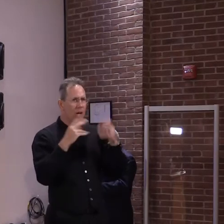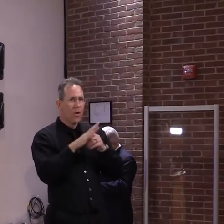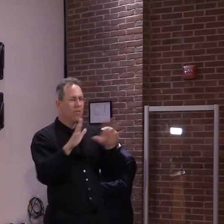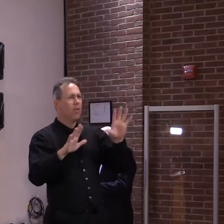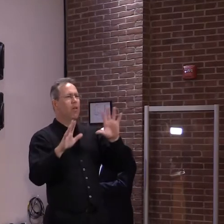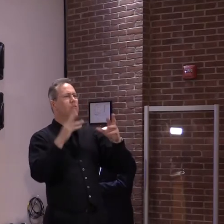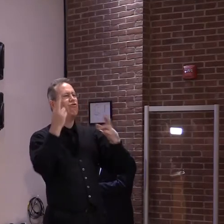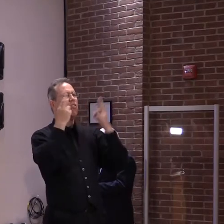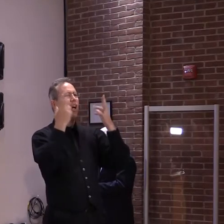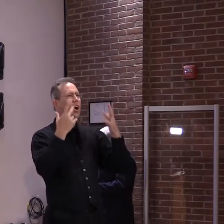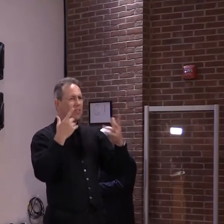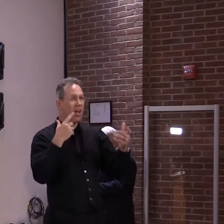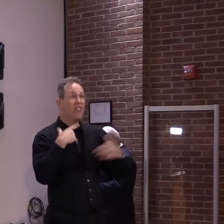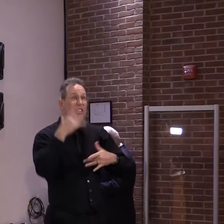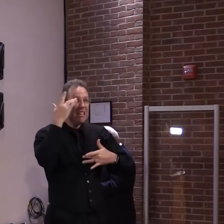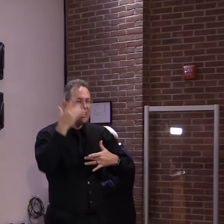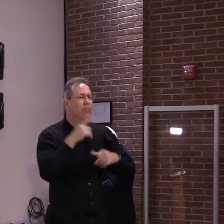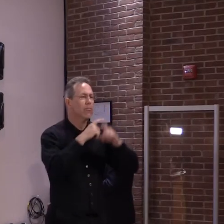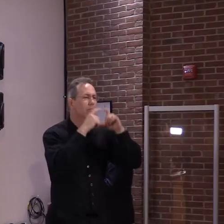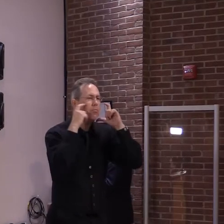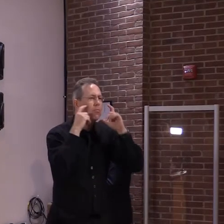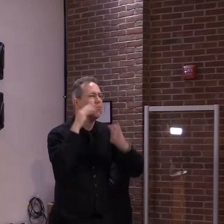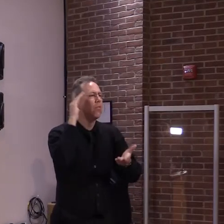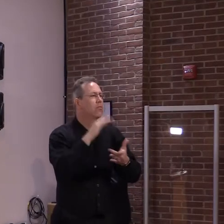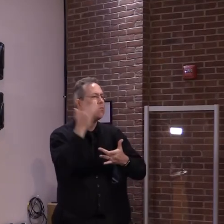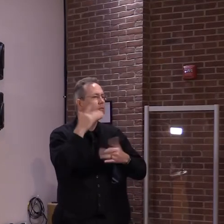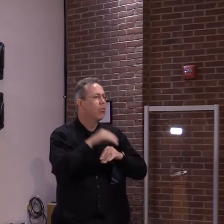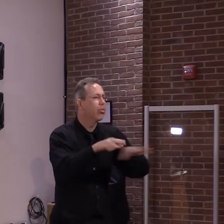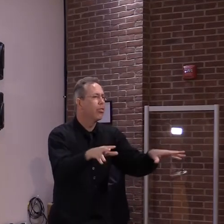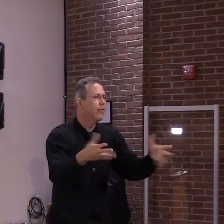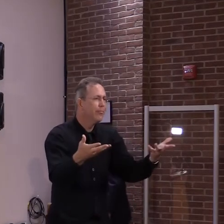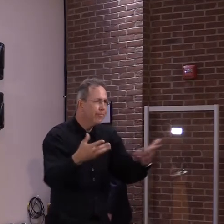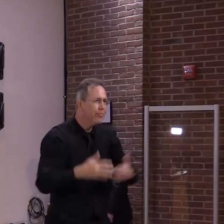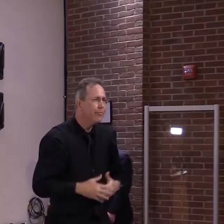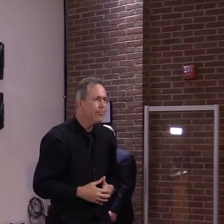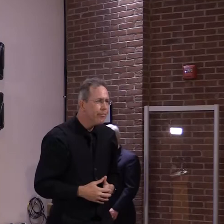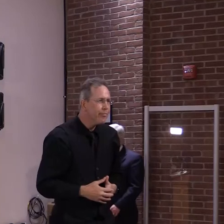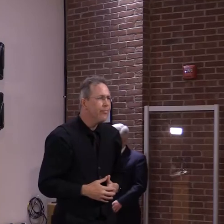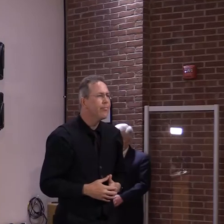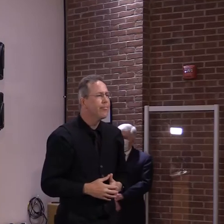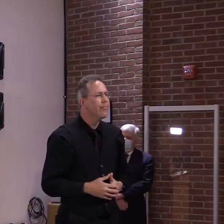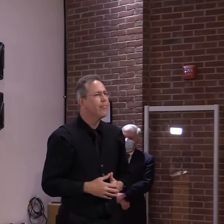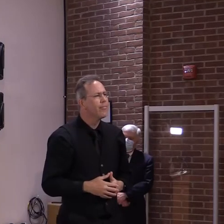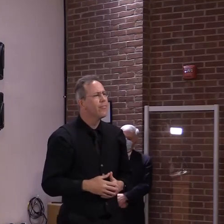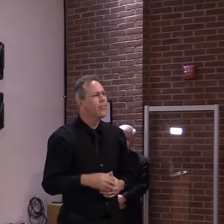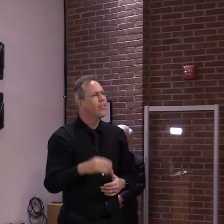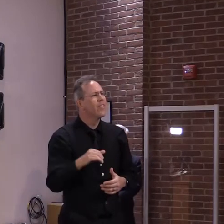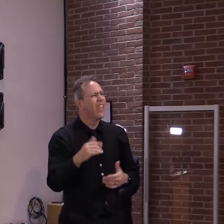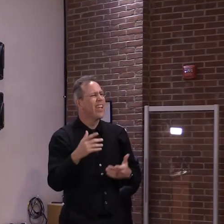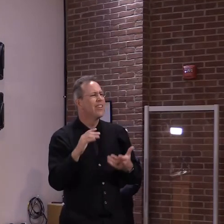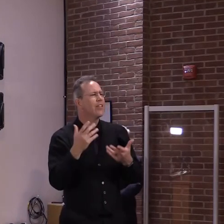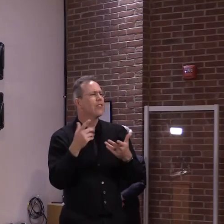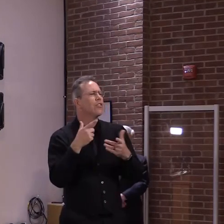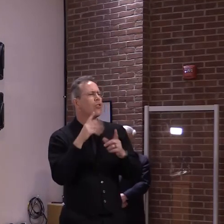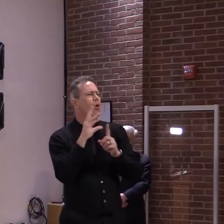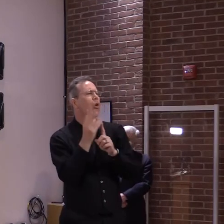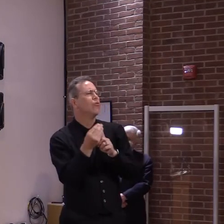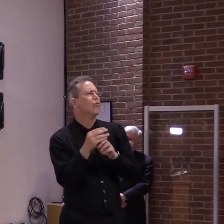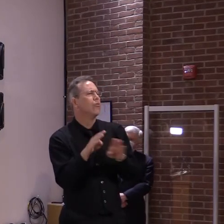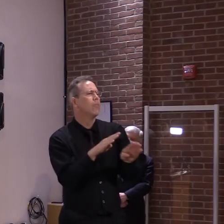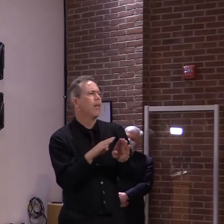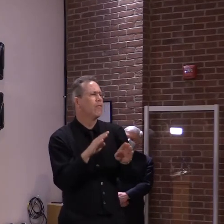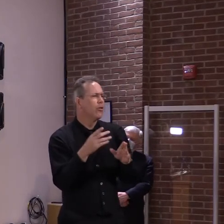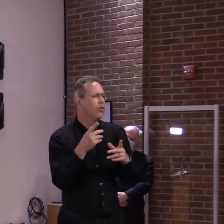cetera. But that's really what the issues are going to be, are much more cultural. How comfortable would